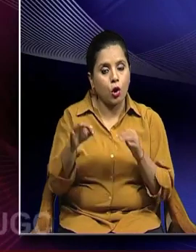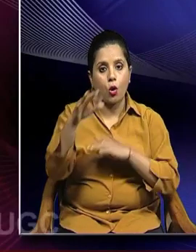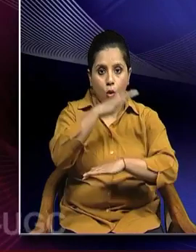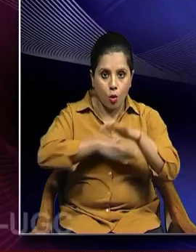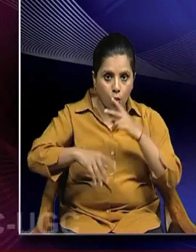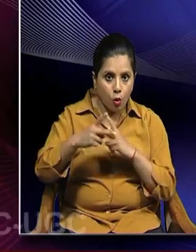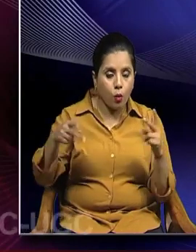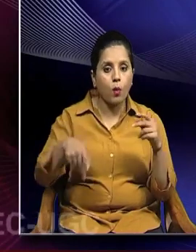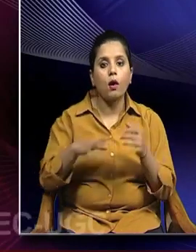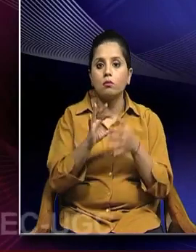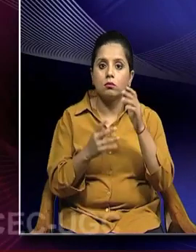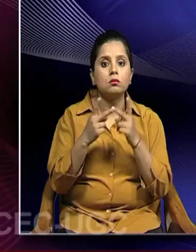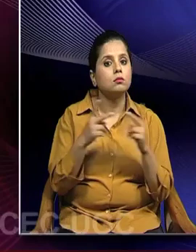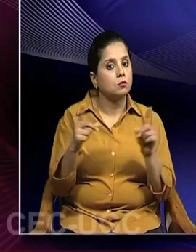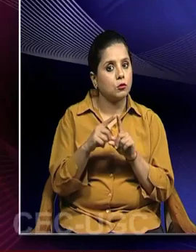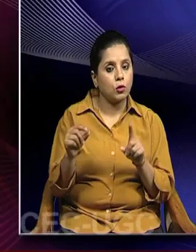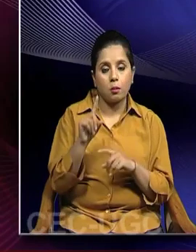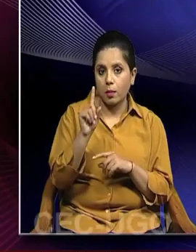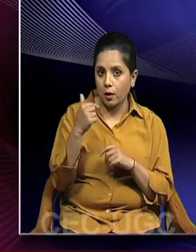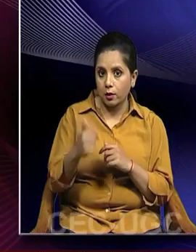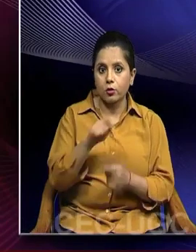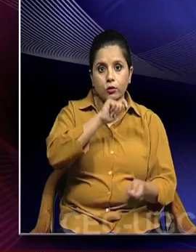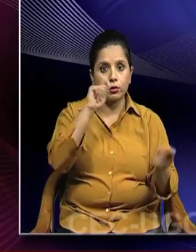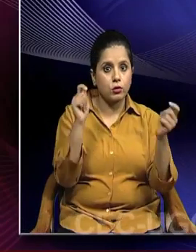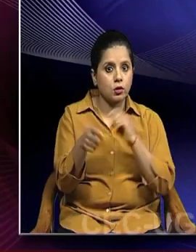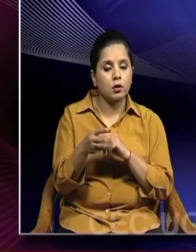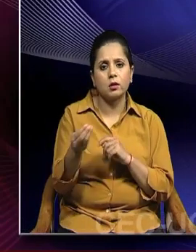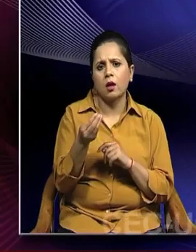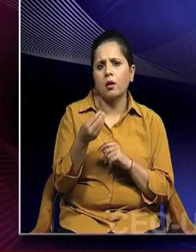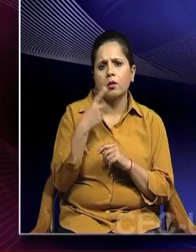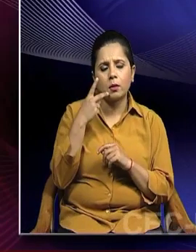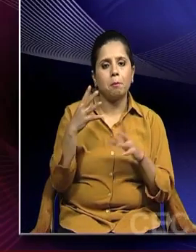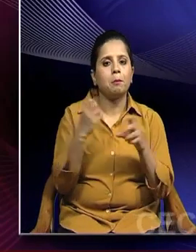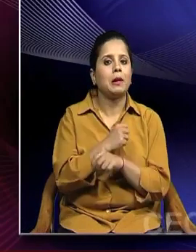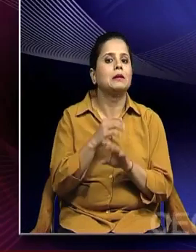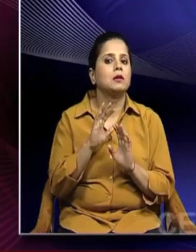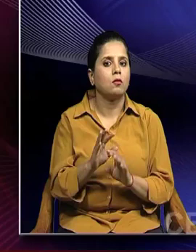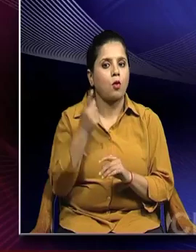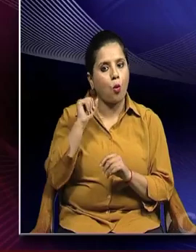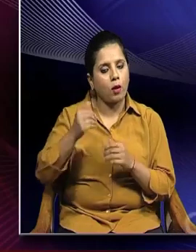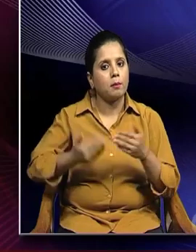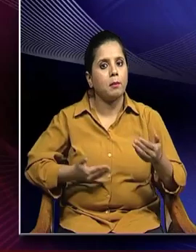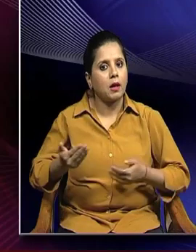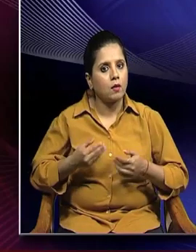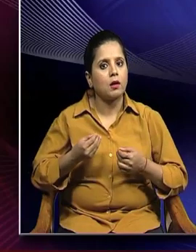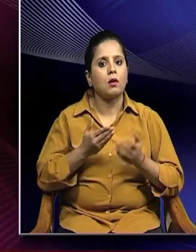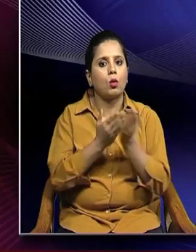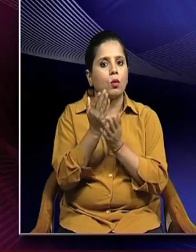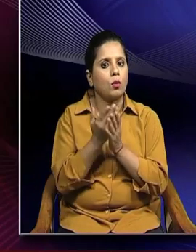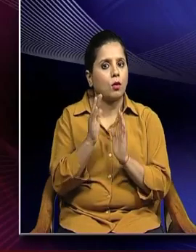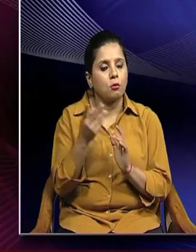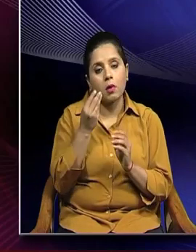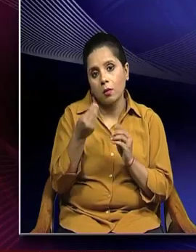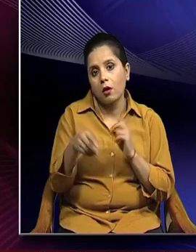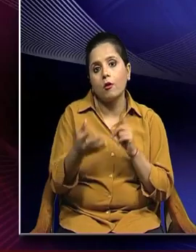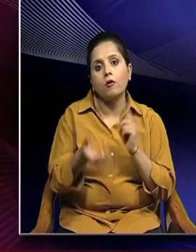build an enterprise. But a revolution is something which is missing in their behavior at times. You may find some